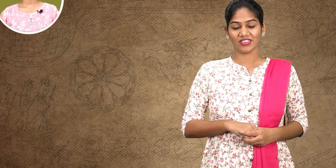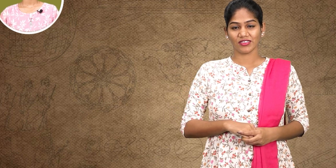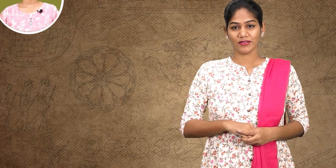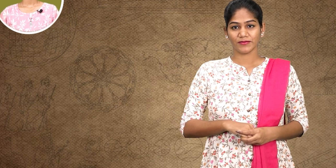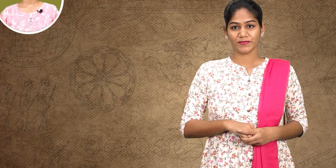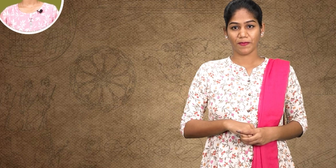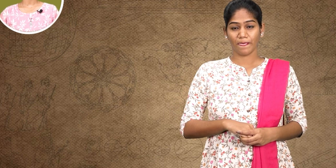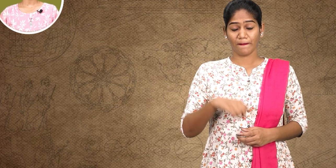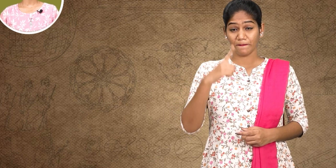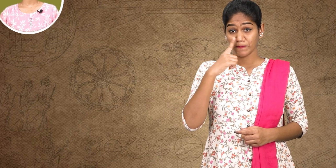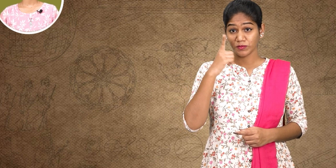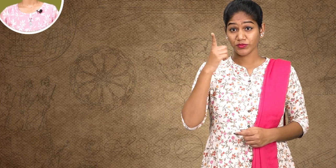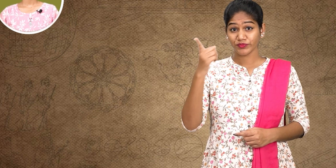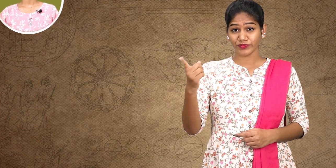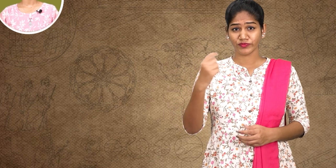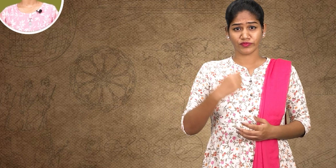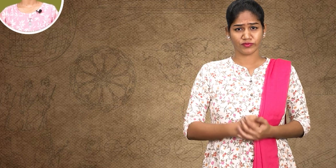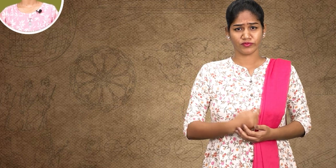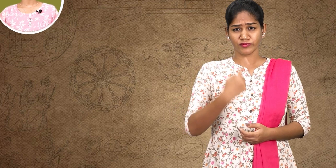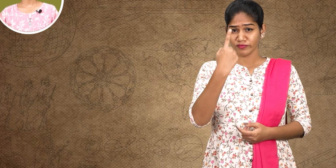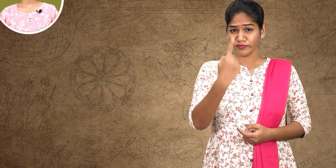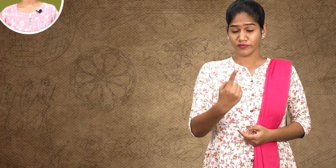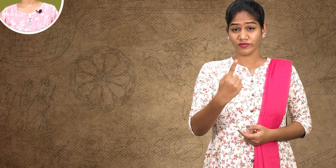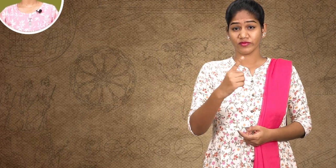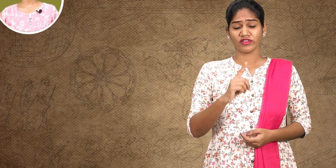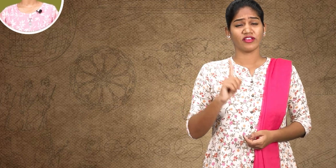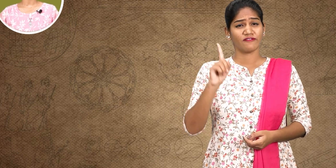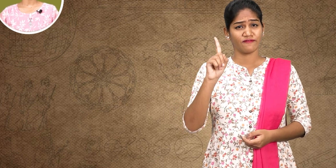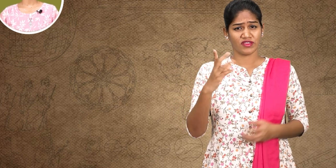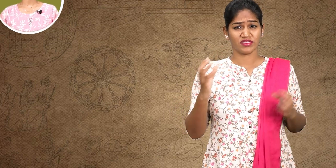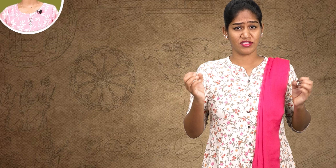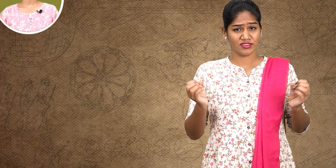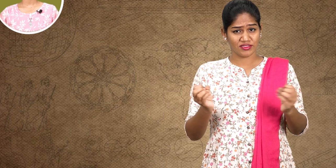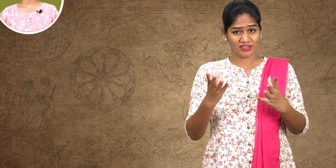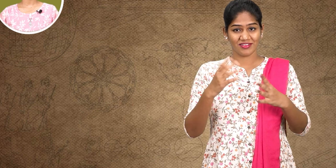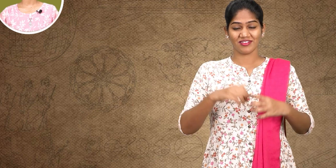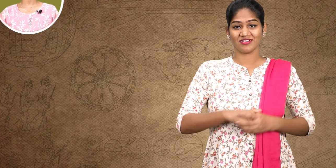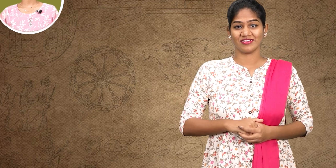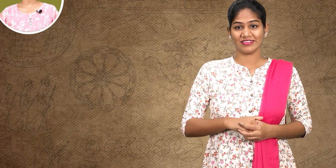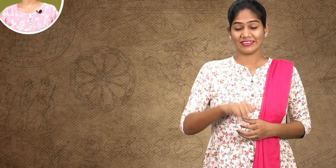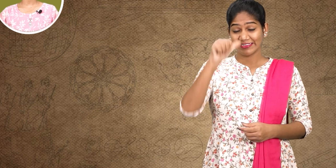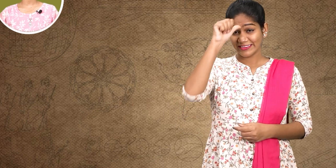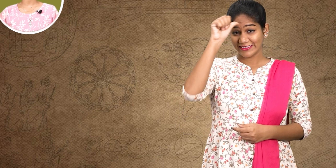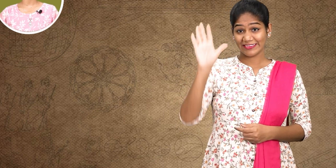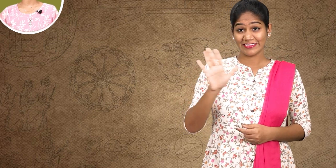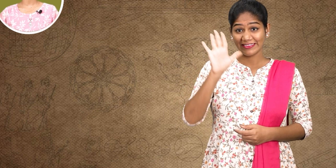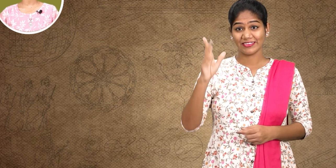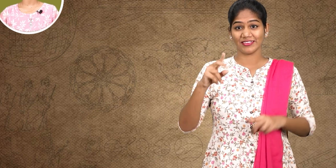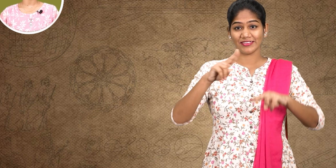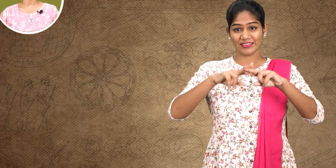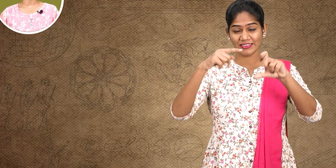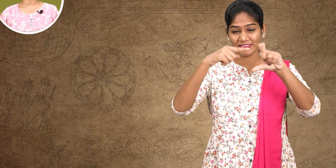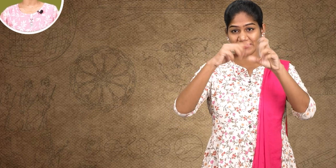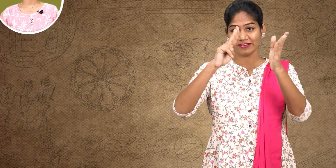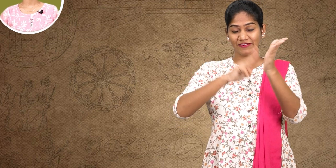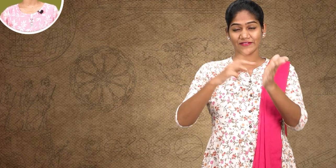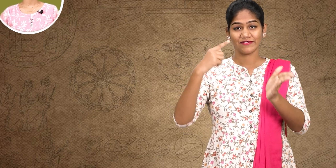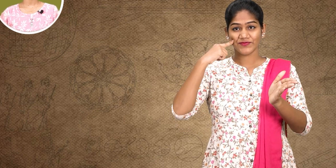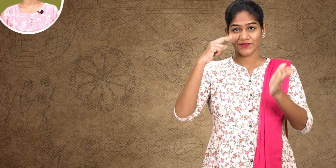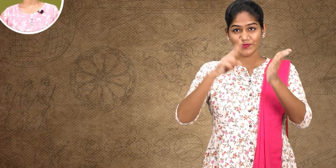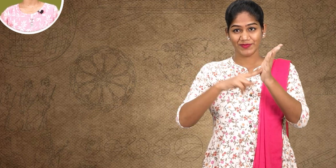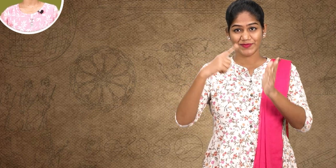She is one of the pioneers of India's feminist movement.